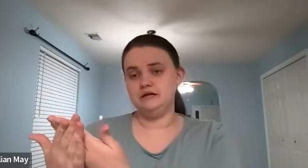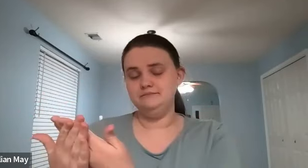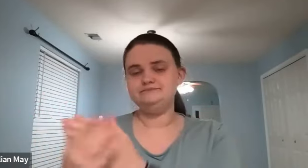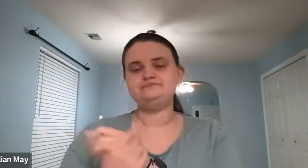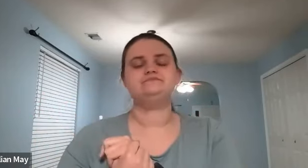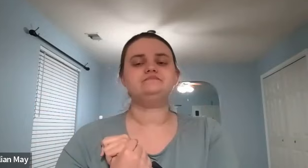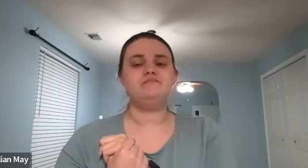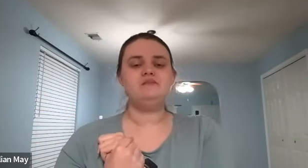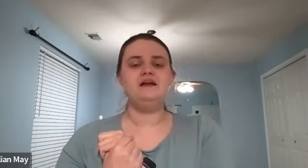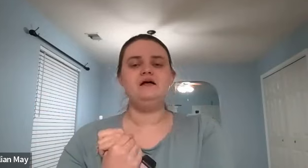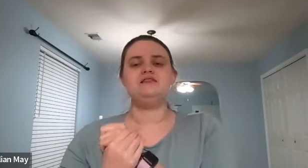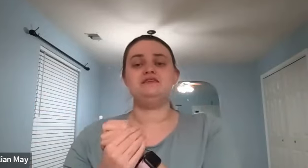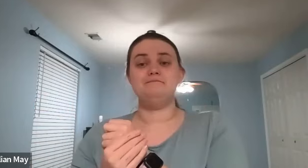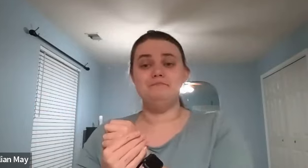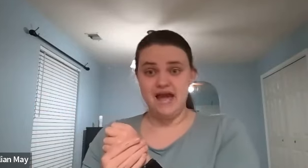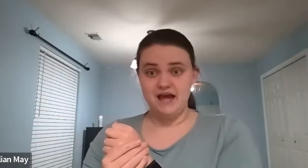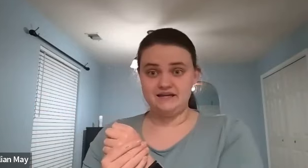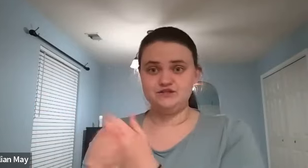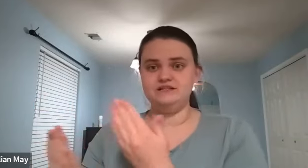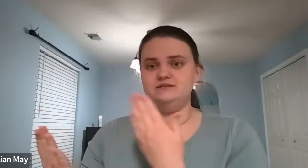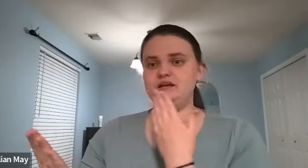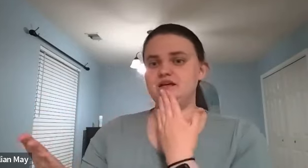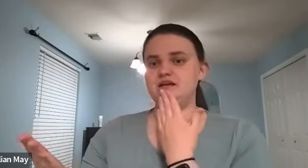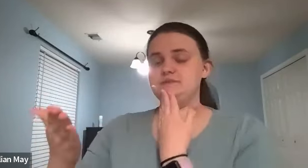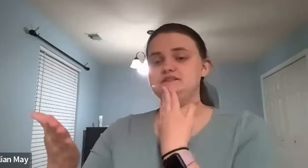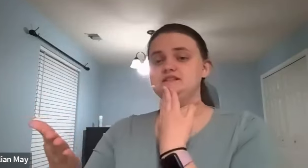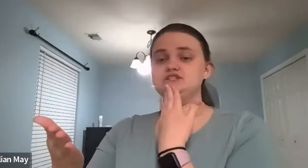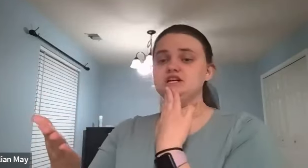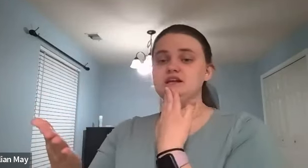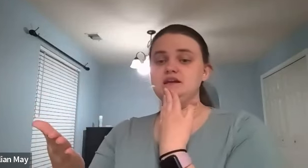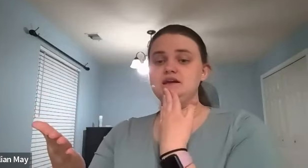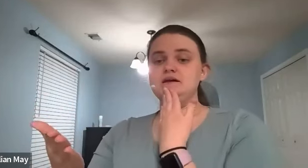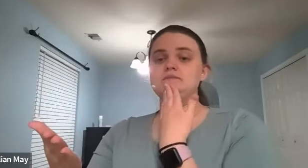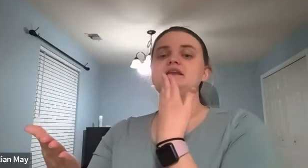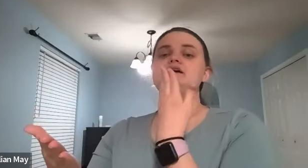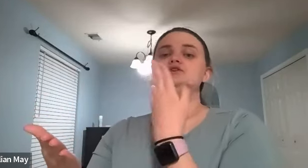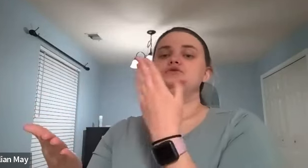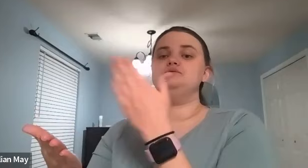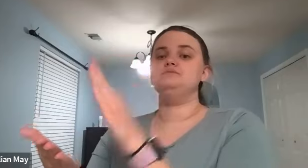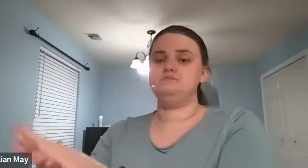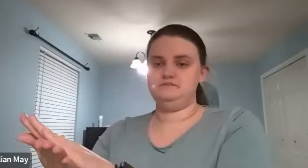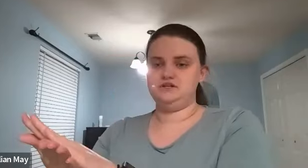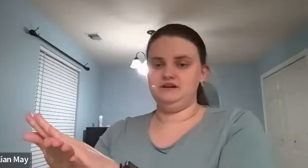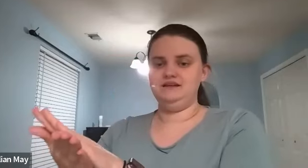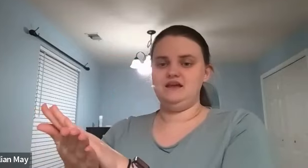good. Then bad is going to be same position, but now you turn it.